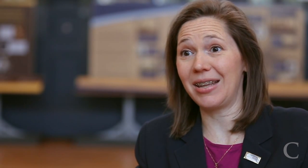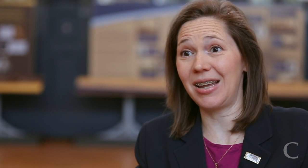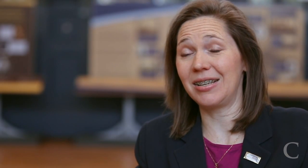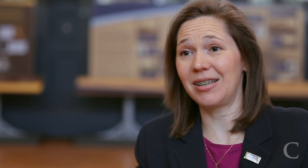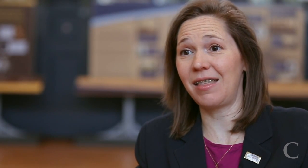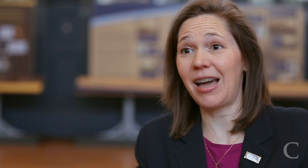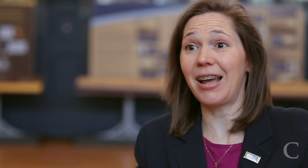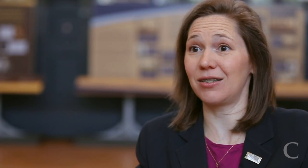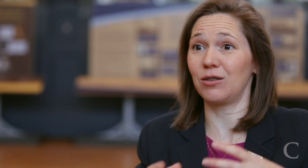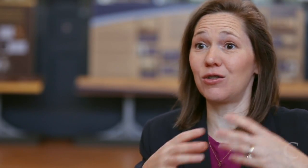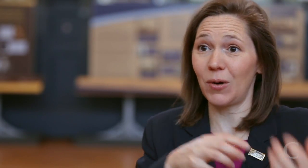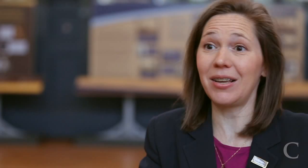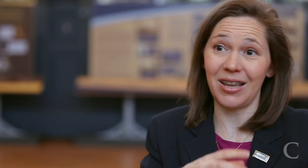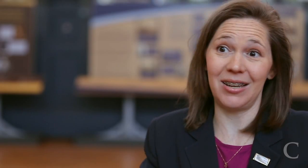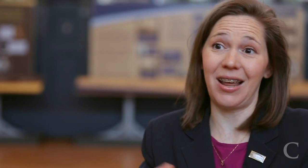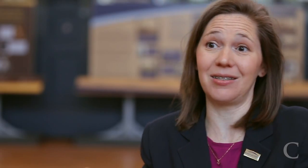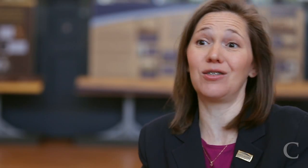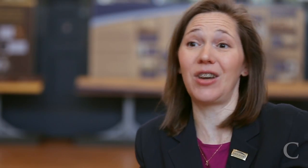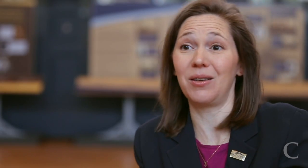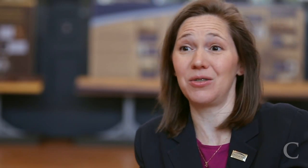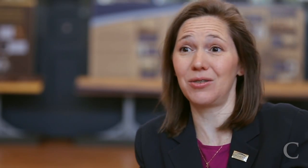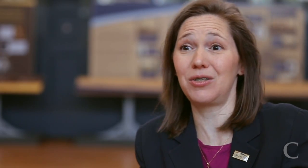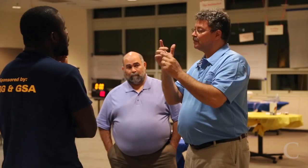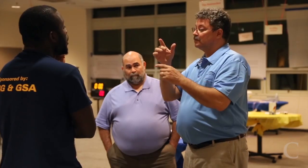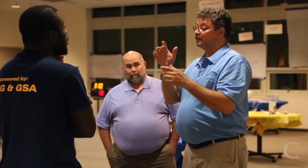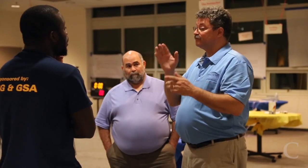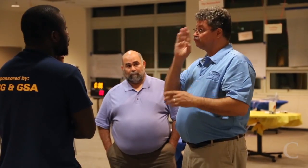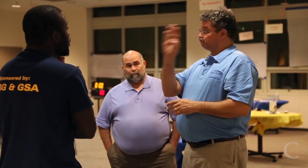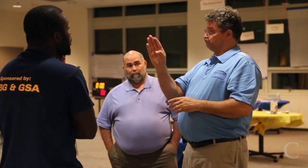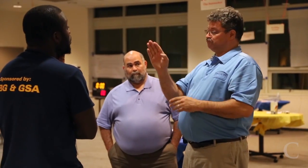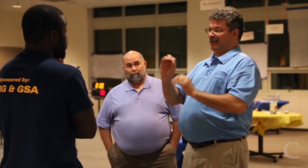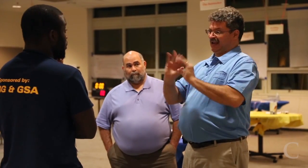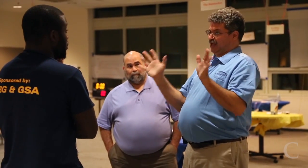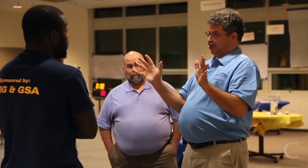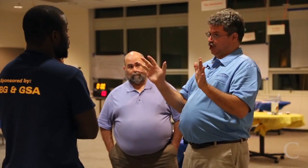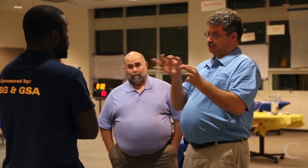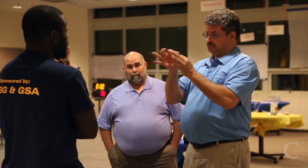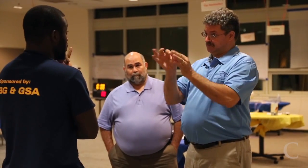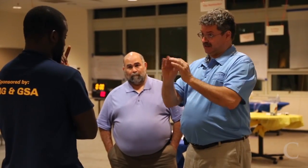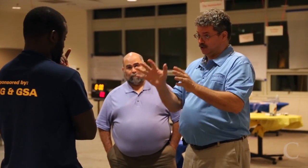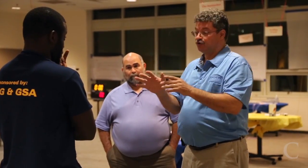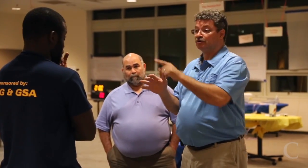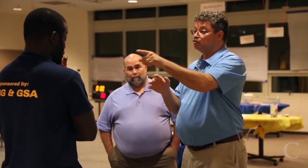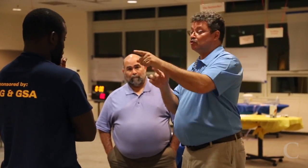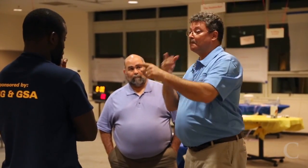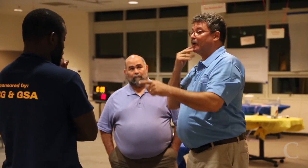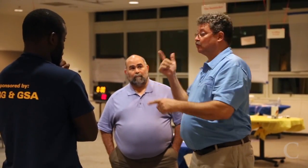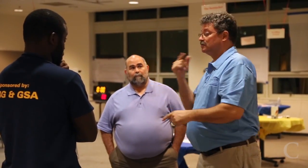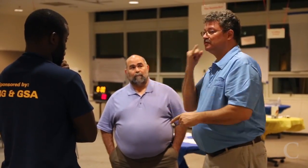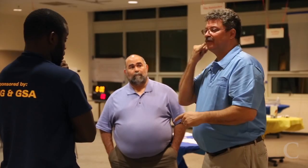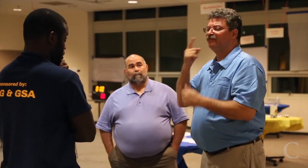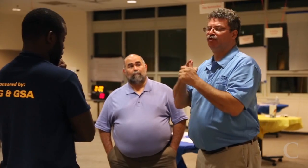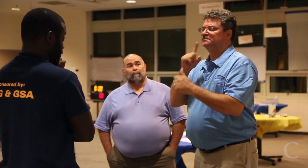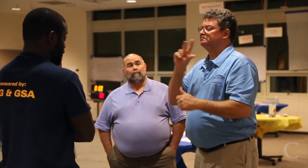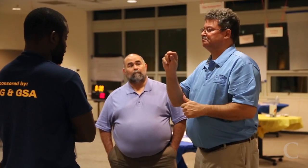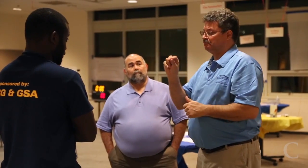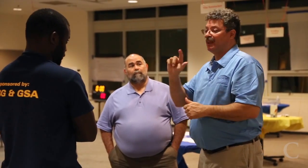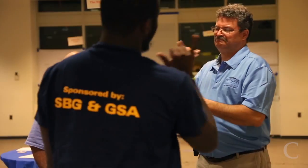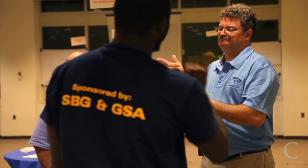and that has its strengths and it has its challenges. As a faculty member for 30 years, Associate Dean Karl Pramek says he's